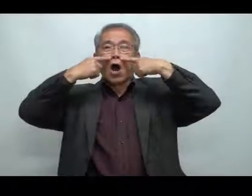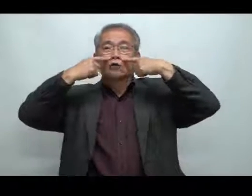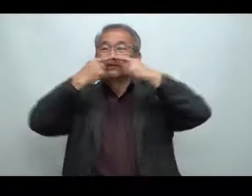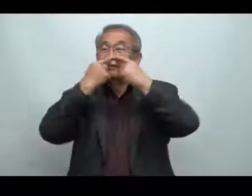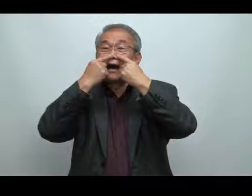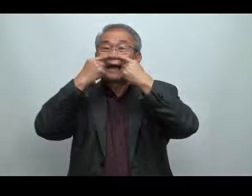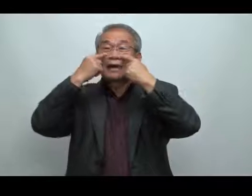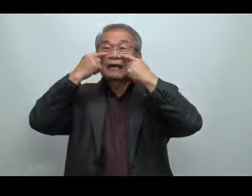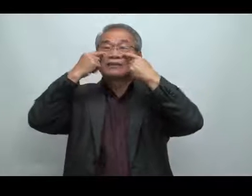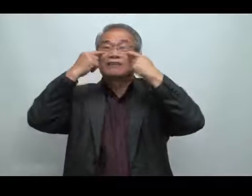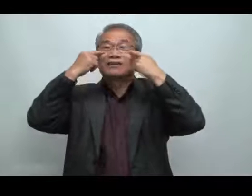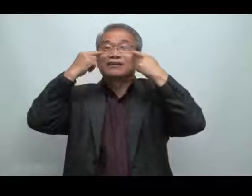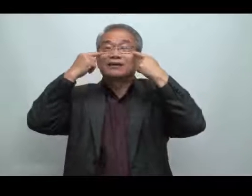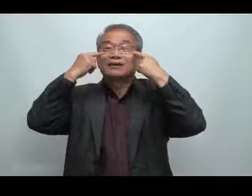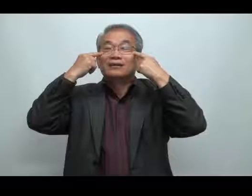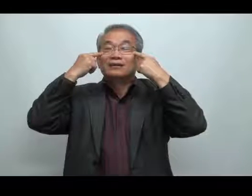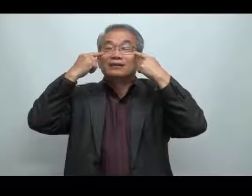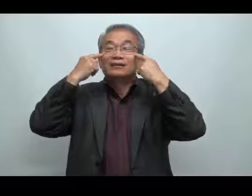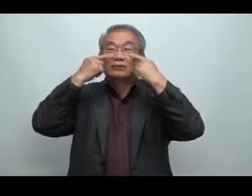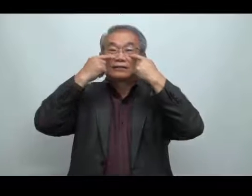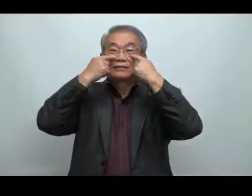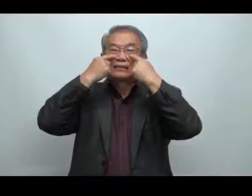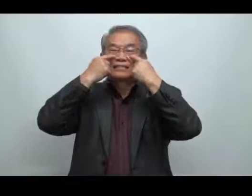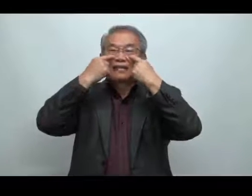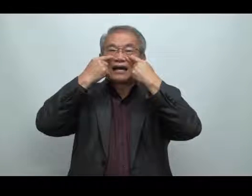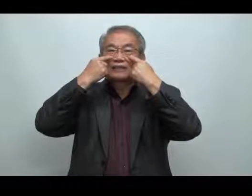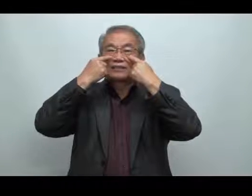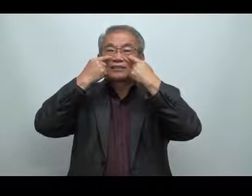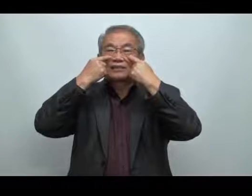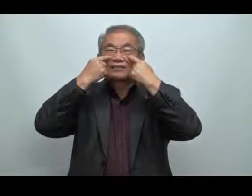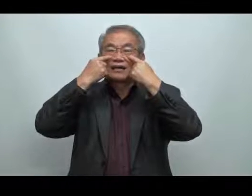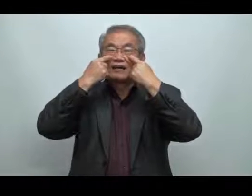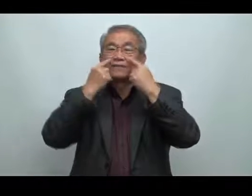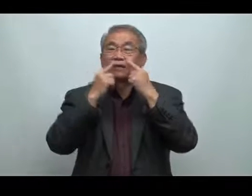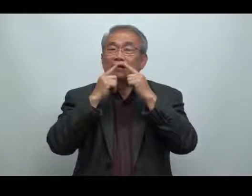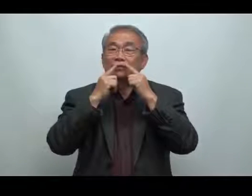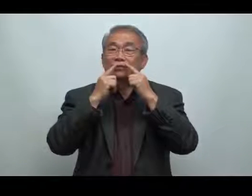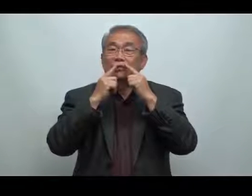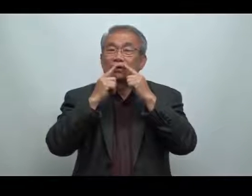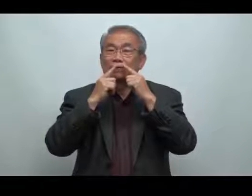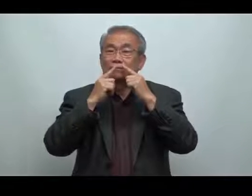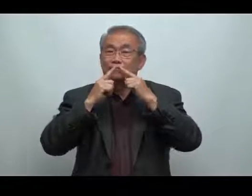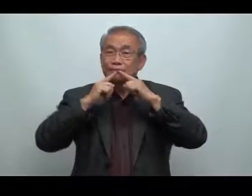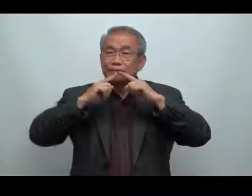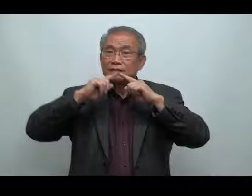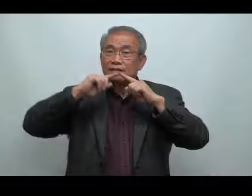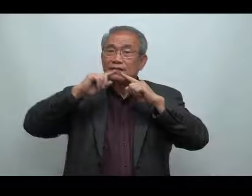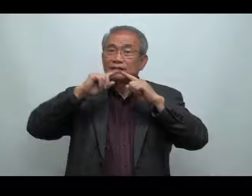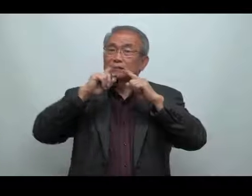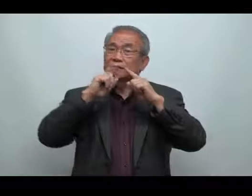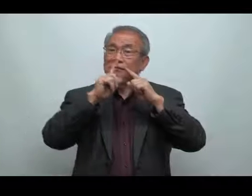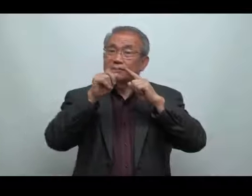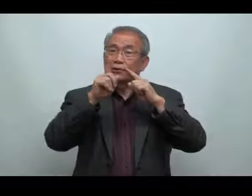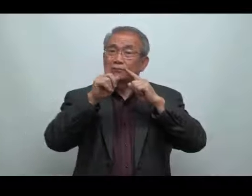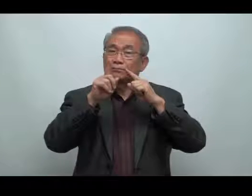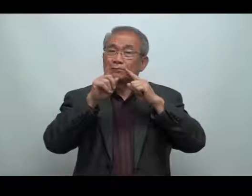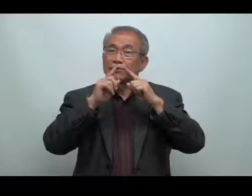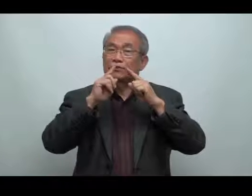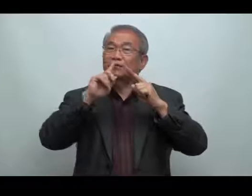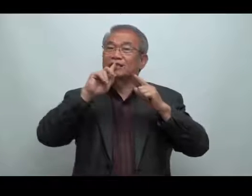yo. Now I'm activating here the resonance inside here. Now the yo is important because it rings